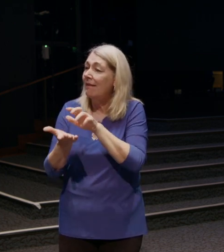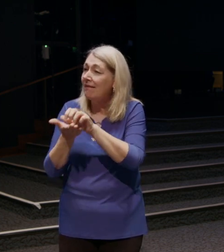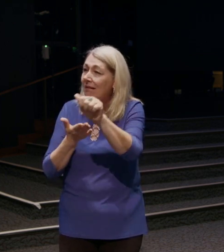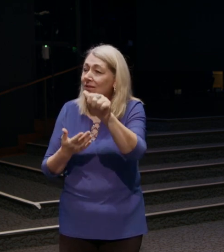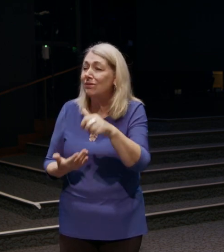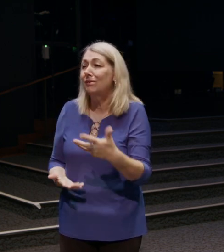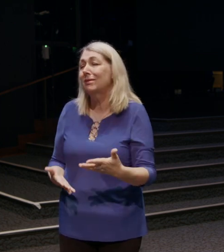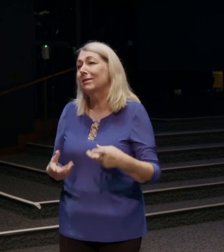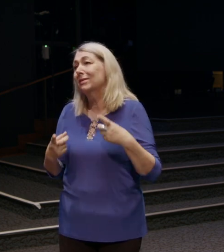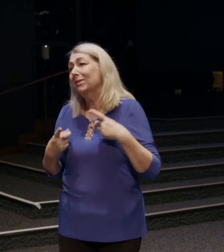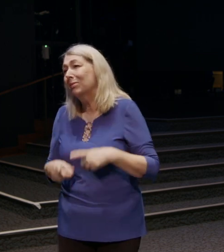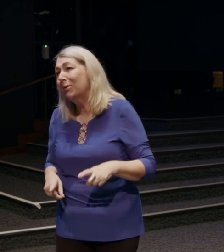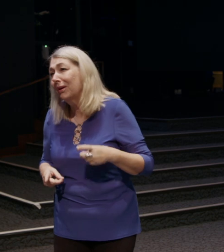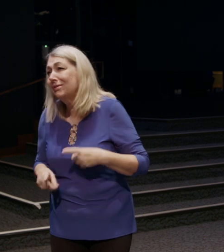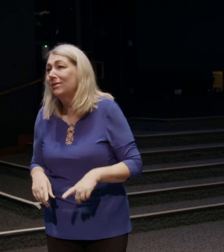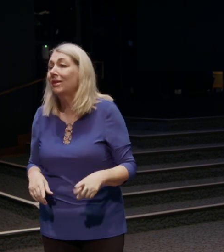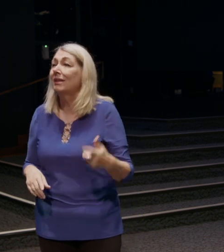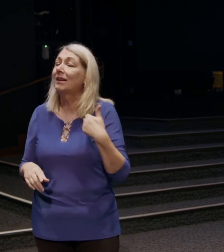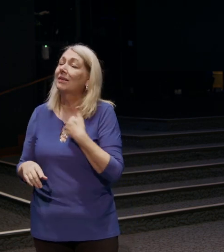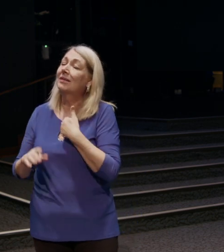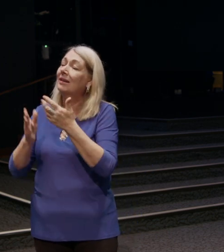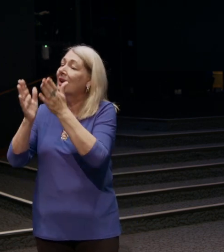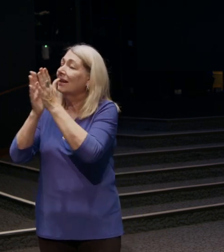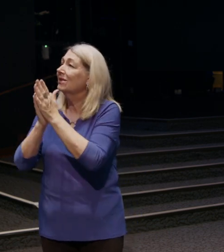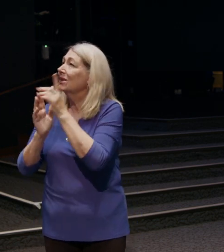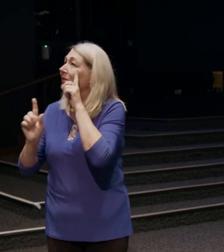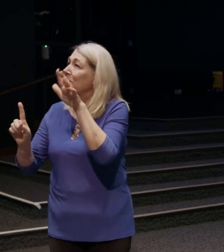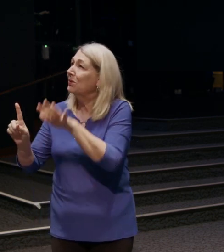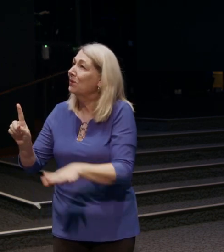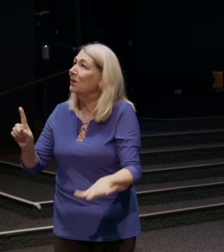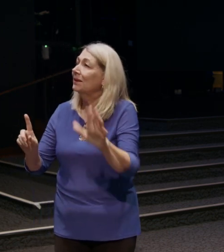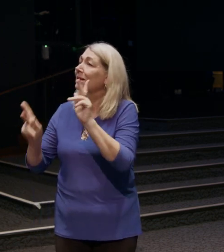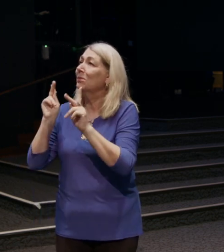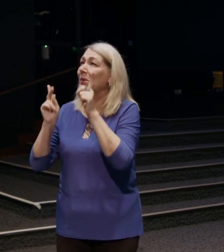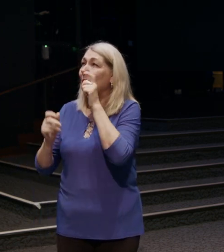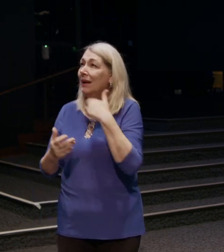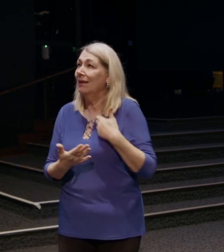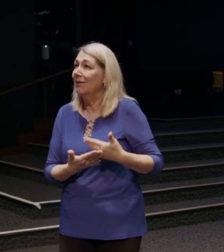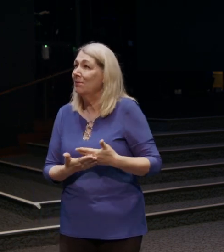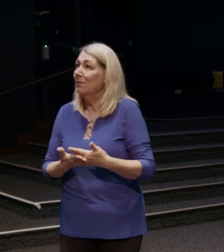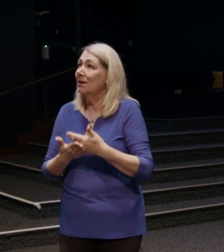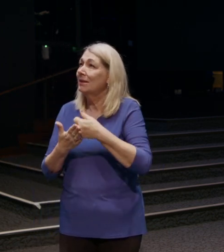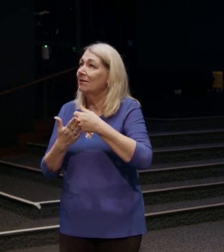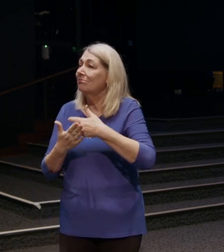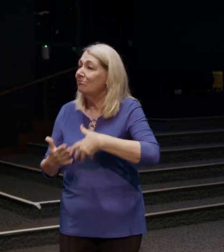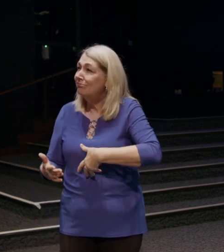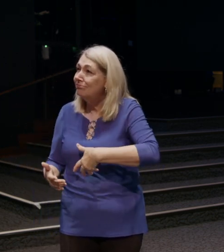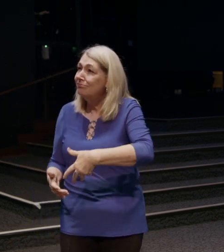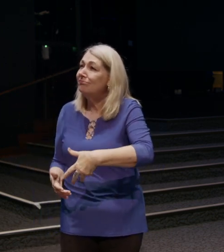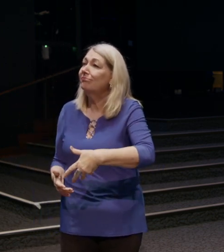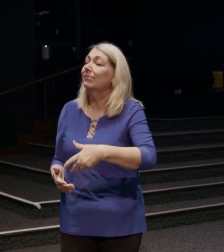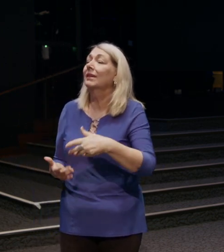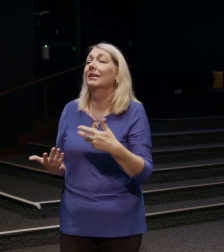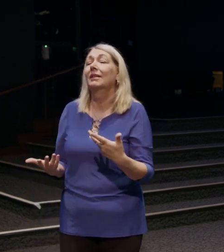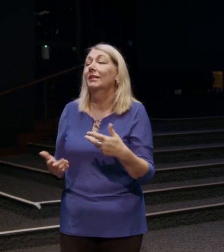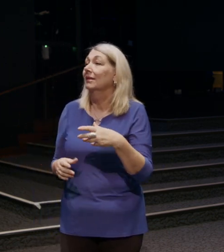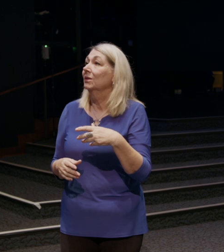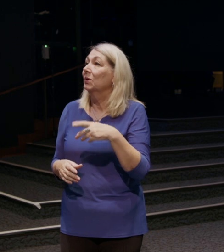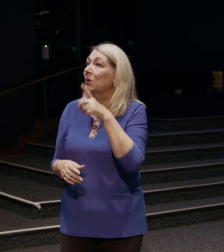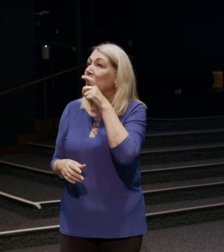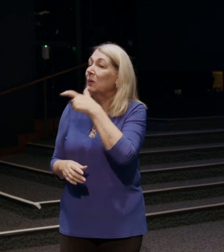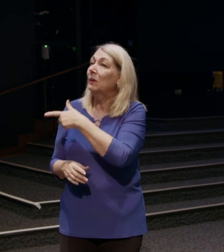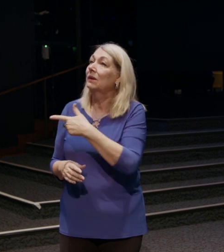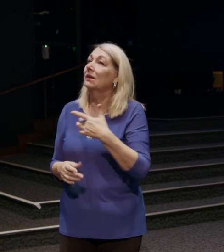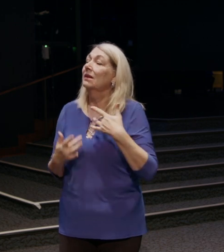beg blessings, Father God, upon those who are carrying babies in their womb or carrying regret in